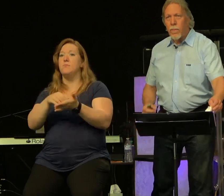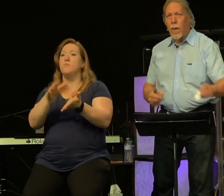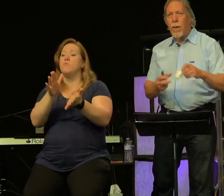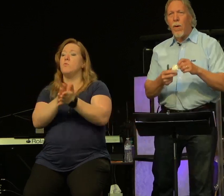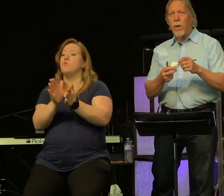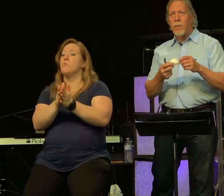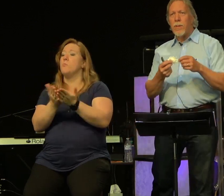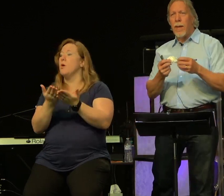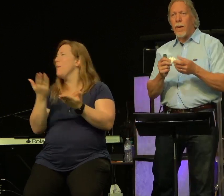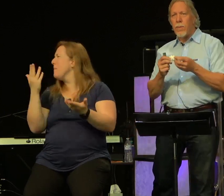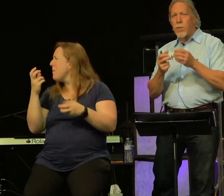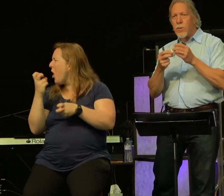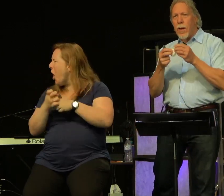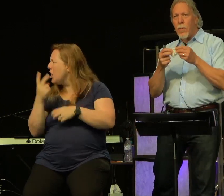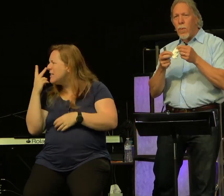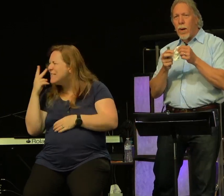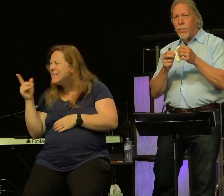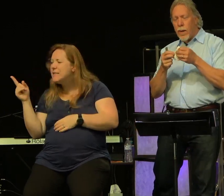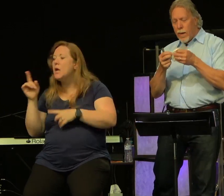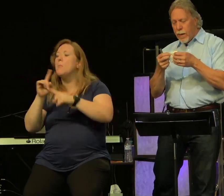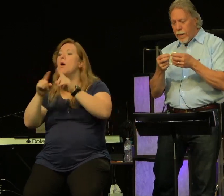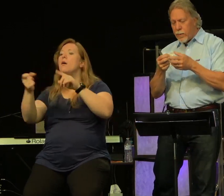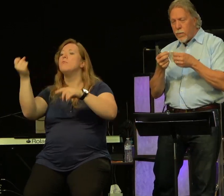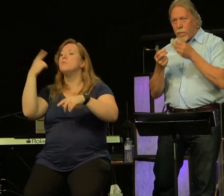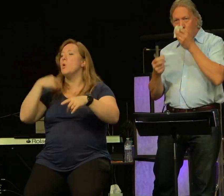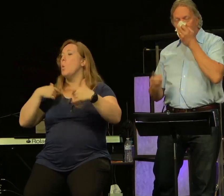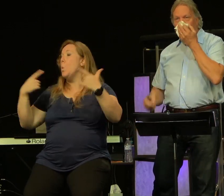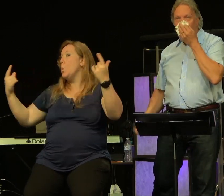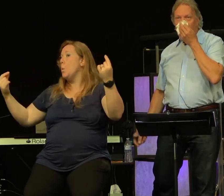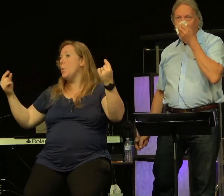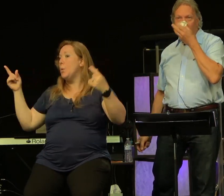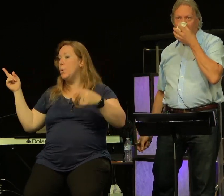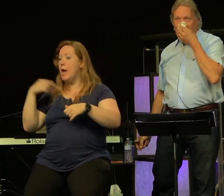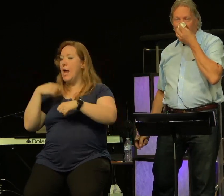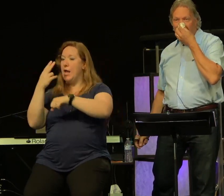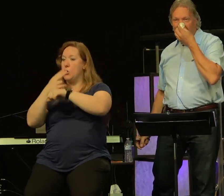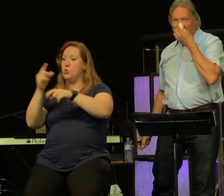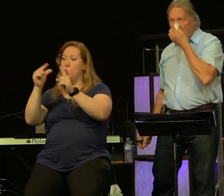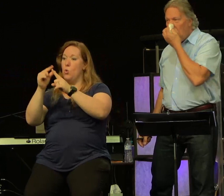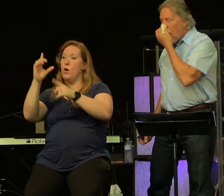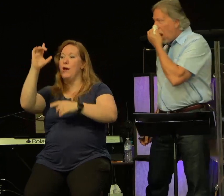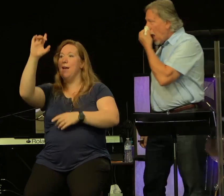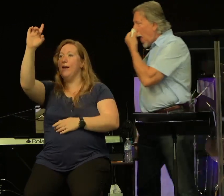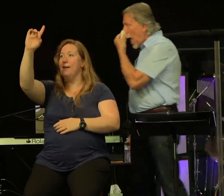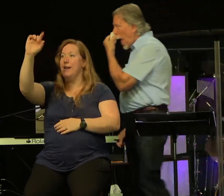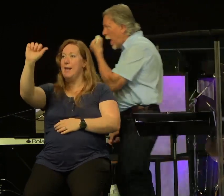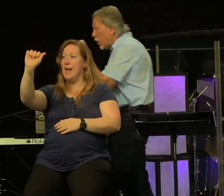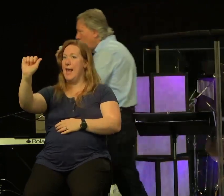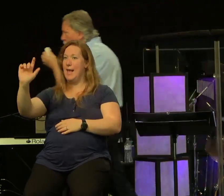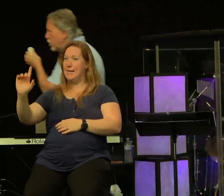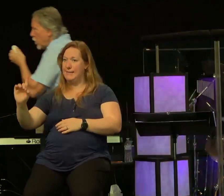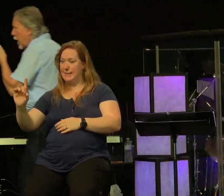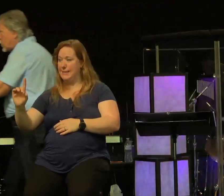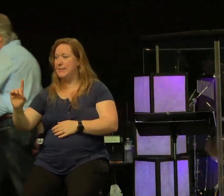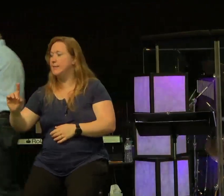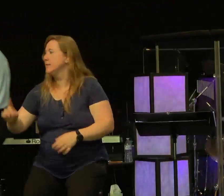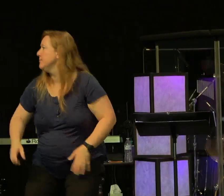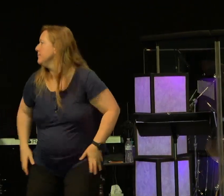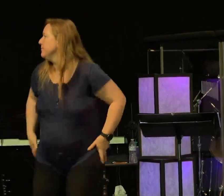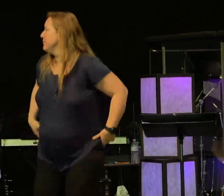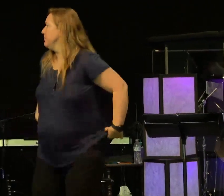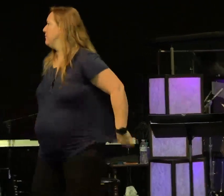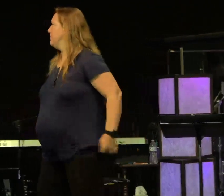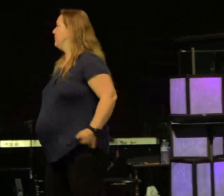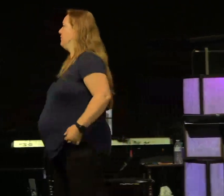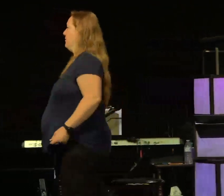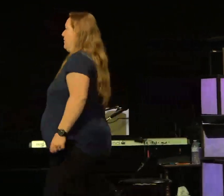it's maybe hard to see it on the screen, but what I've done is use the word dad, and instead of